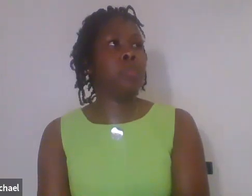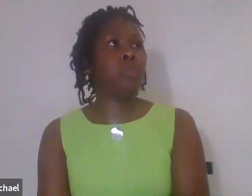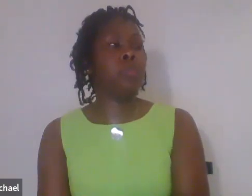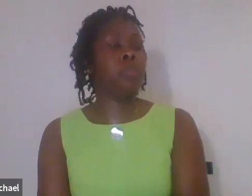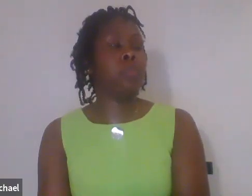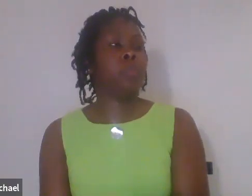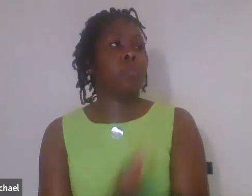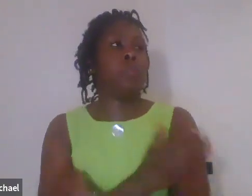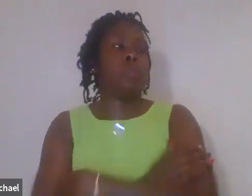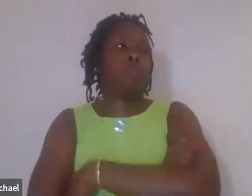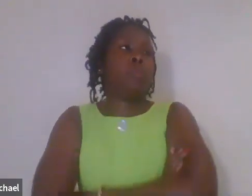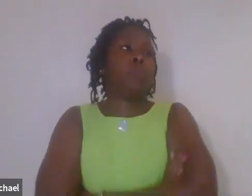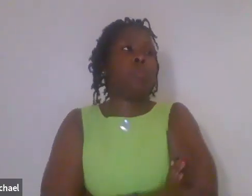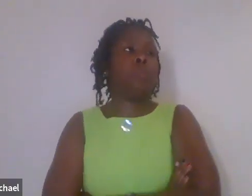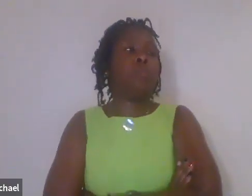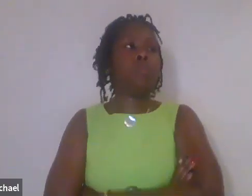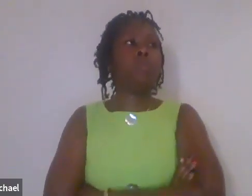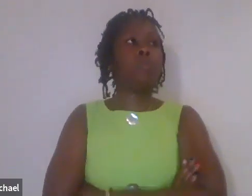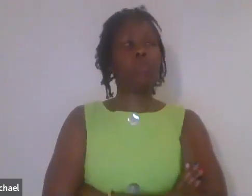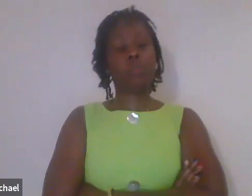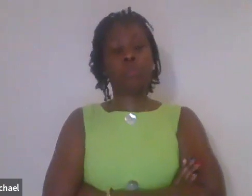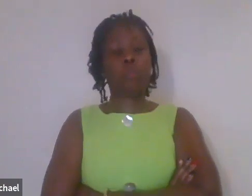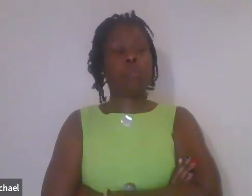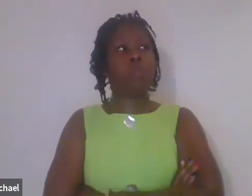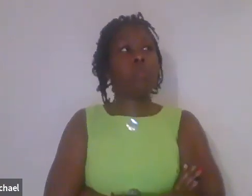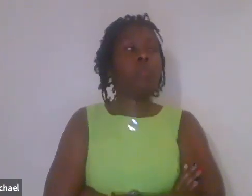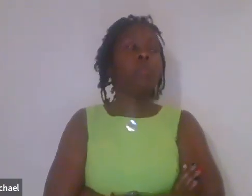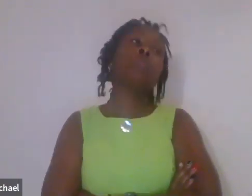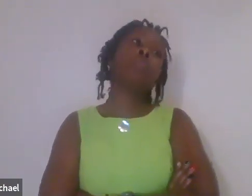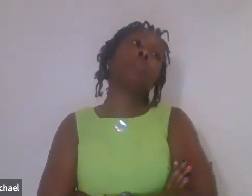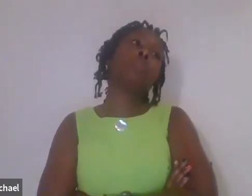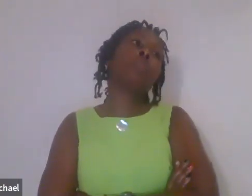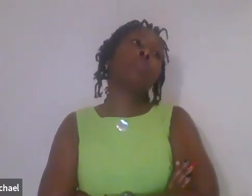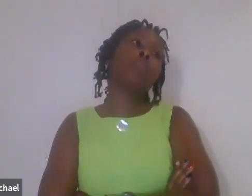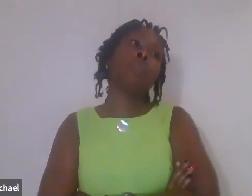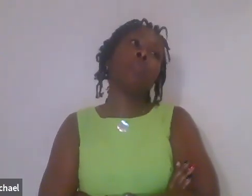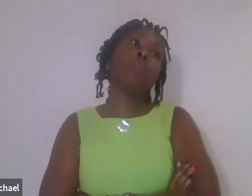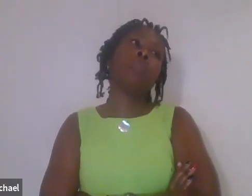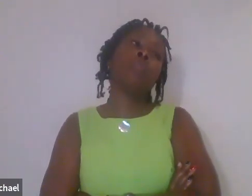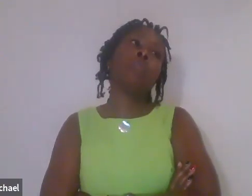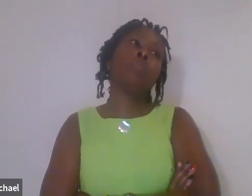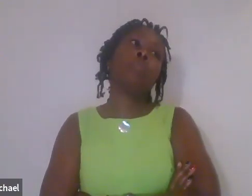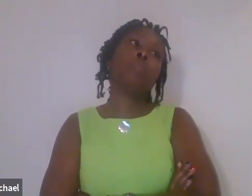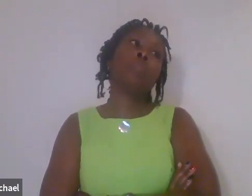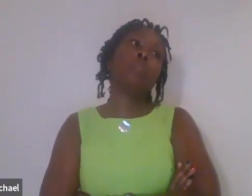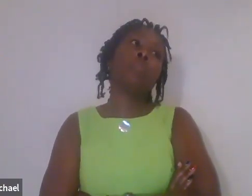yourself, your self-confidence levels will go up automatically. Like,